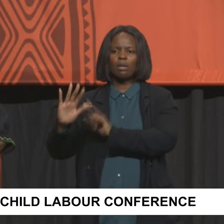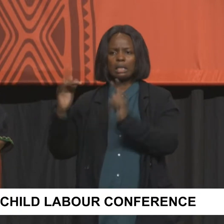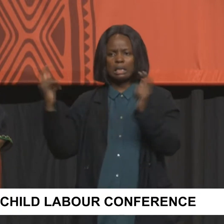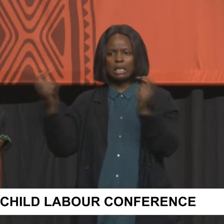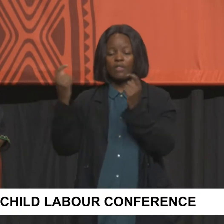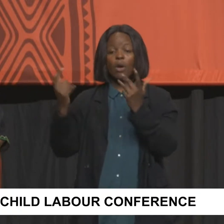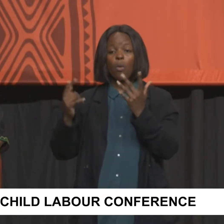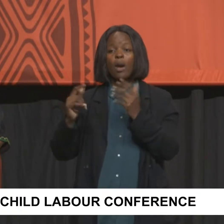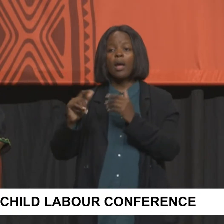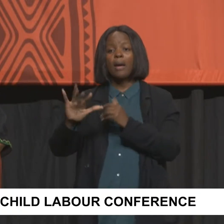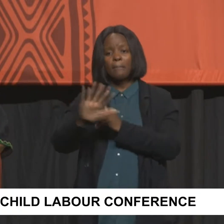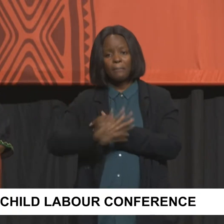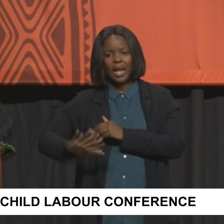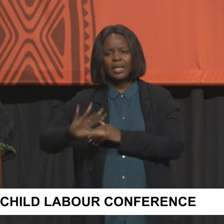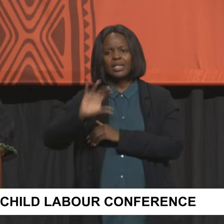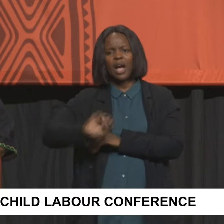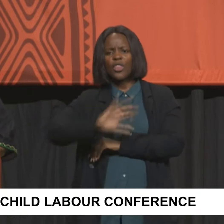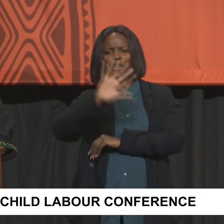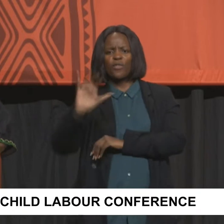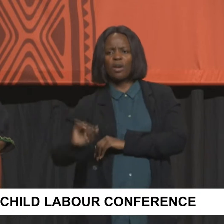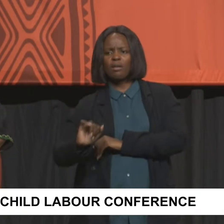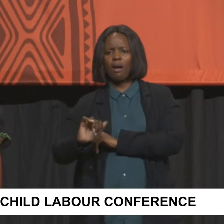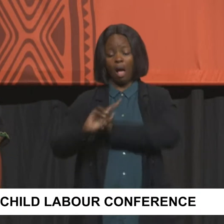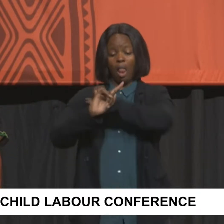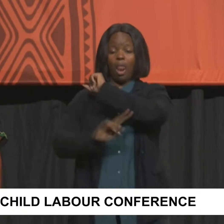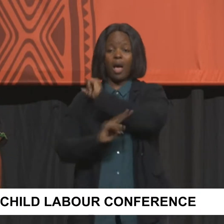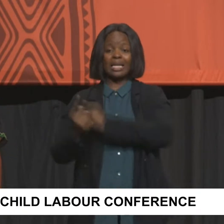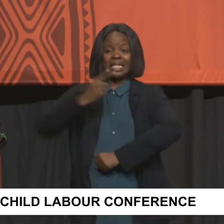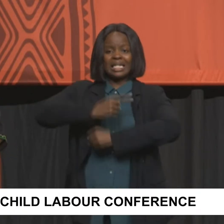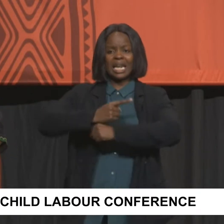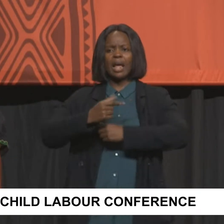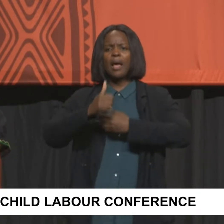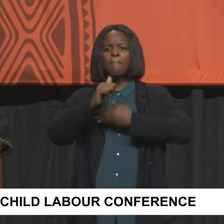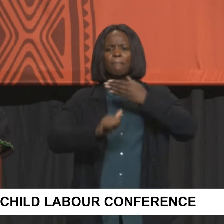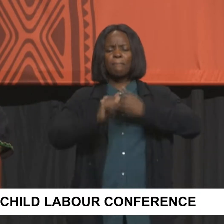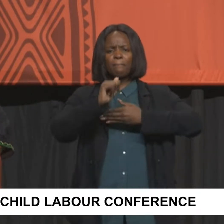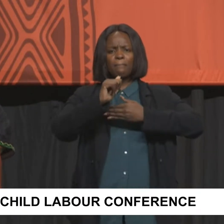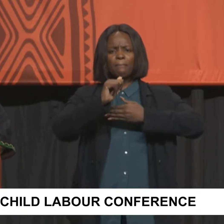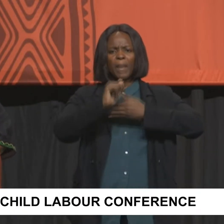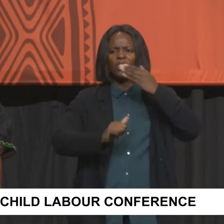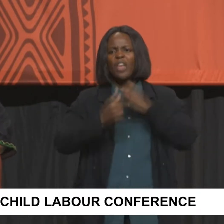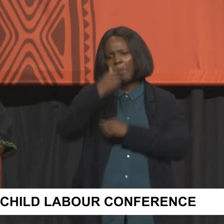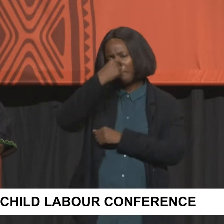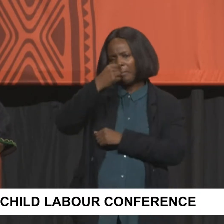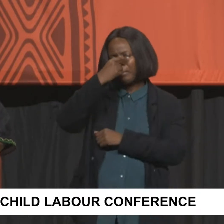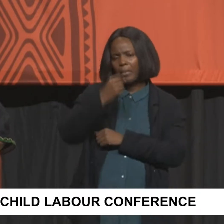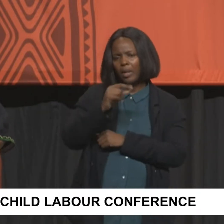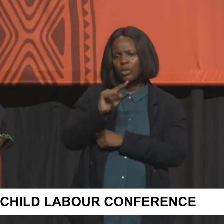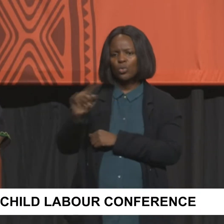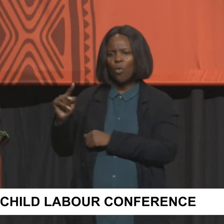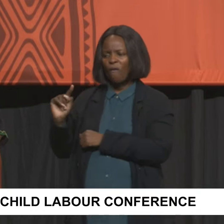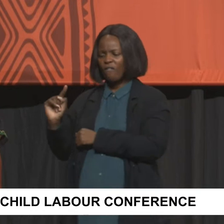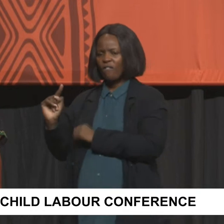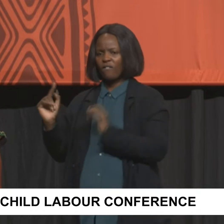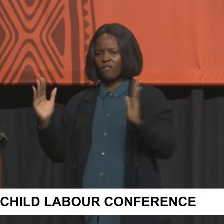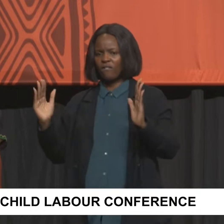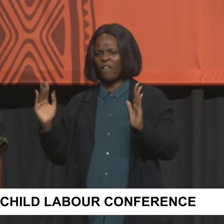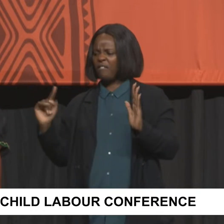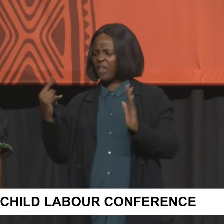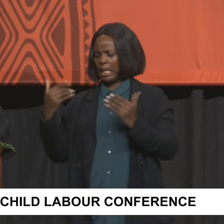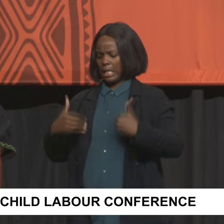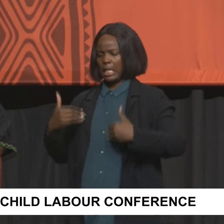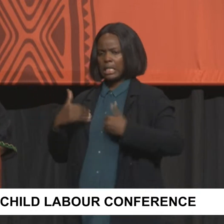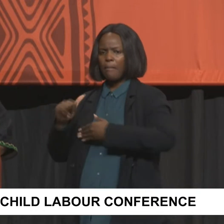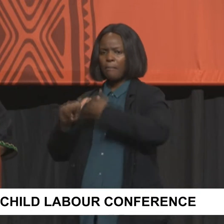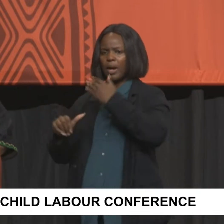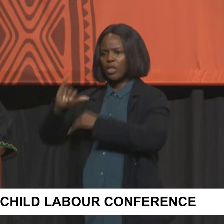in South Africa in particular, on the last day of May until the first Sunday of June. We